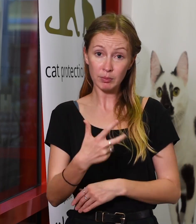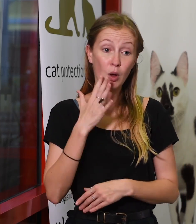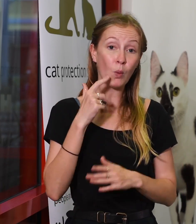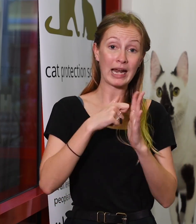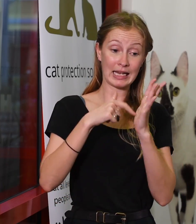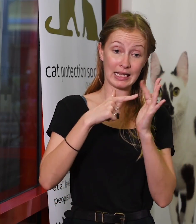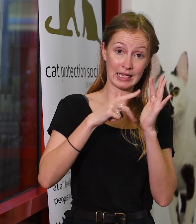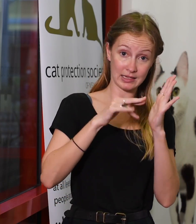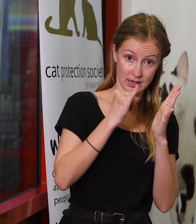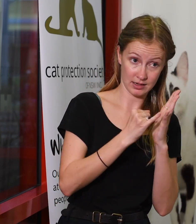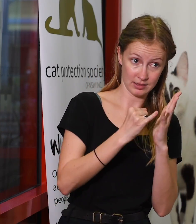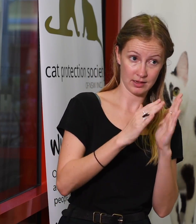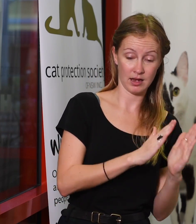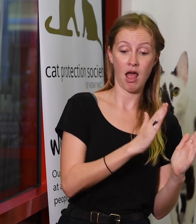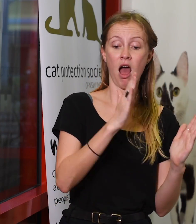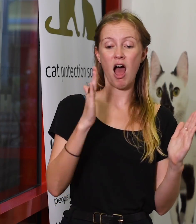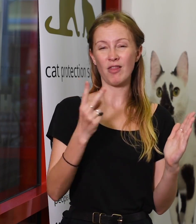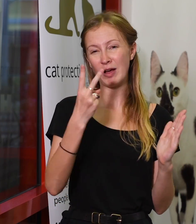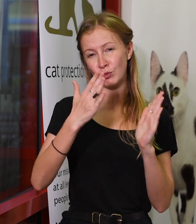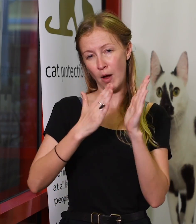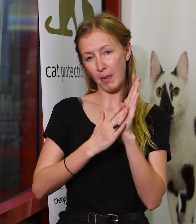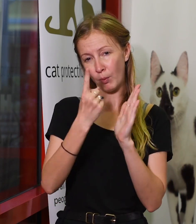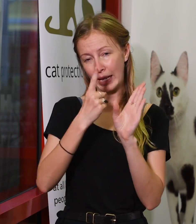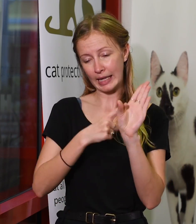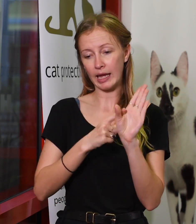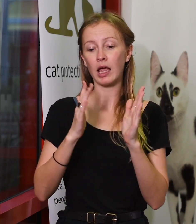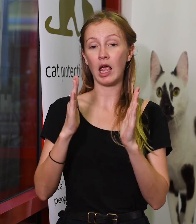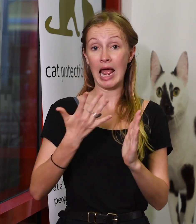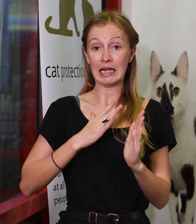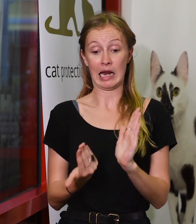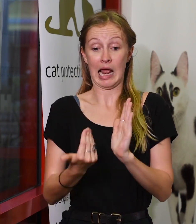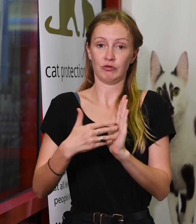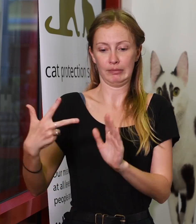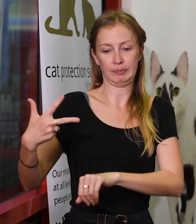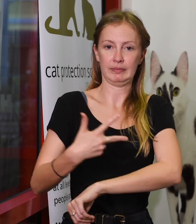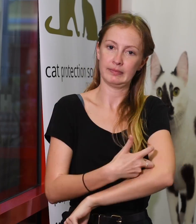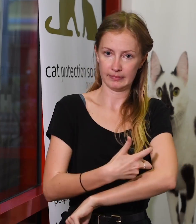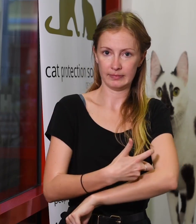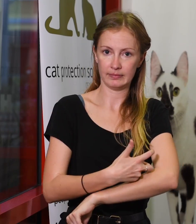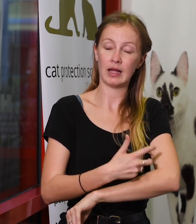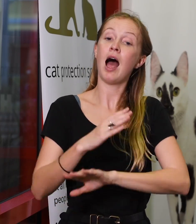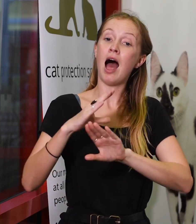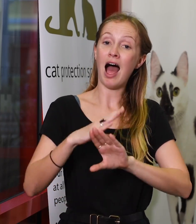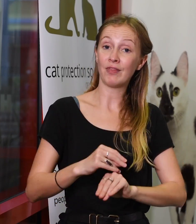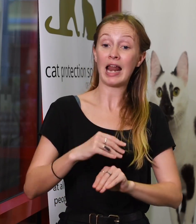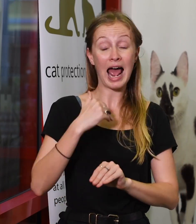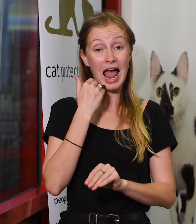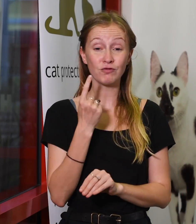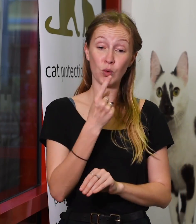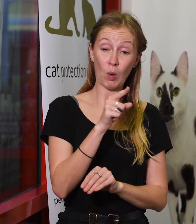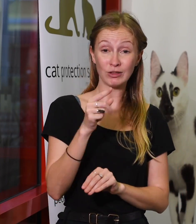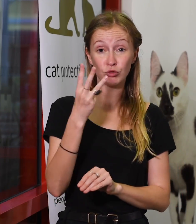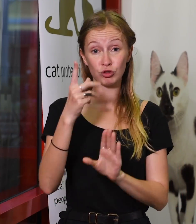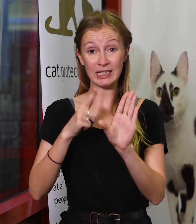a booster at the age of around 12 months of age, and then it needs to have booster vaccines every 1 to